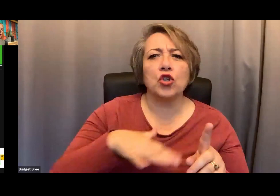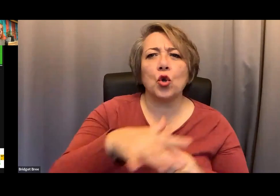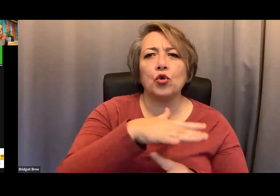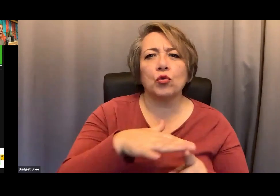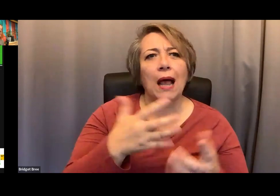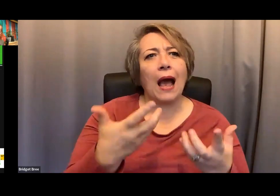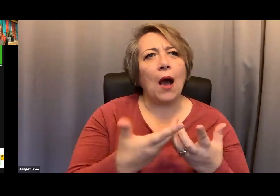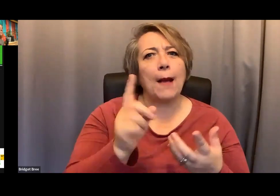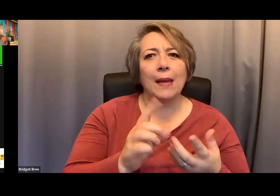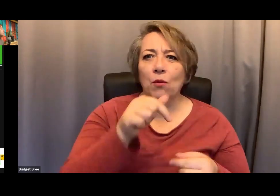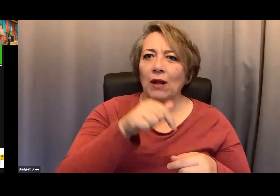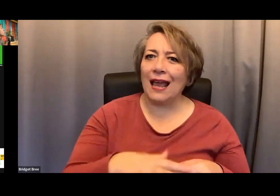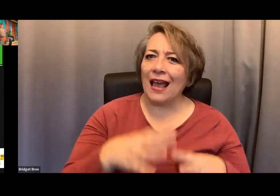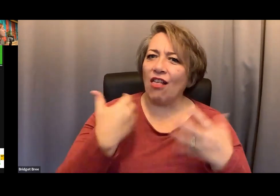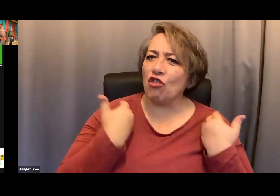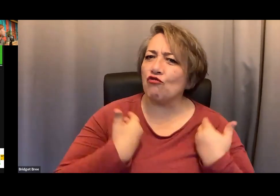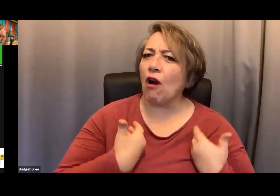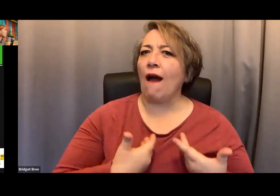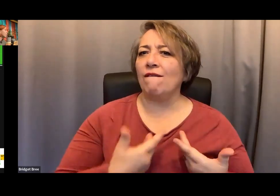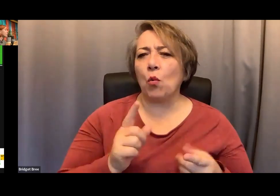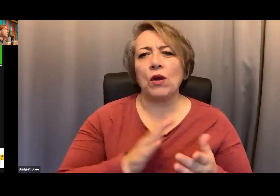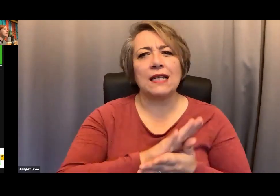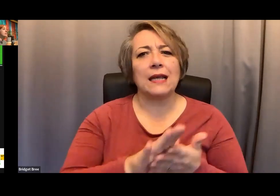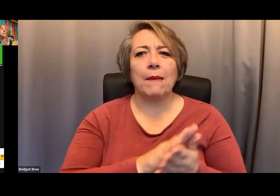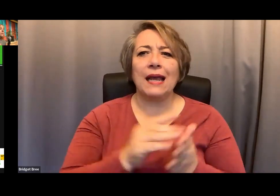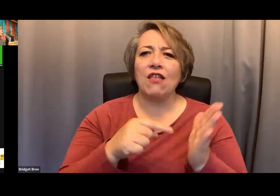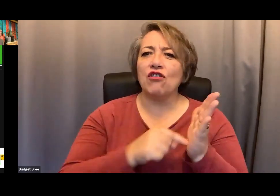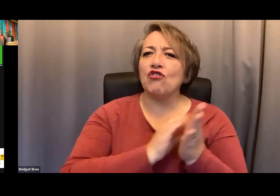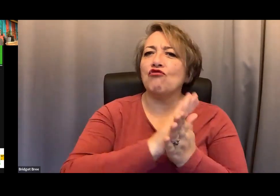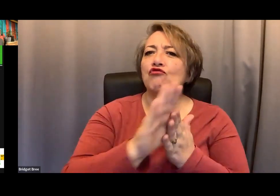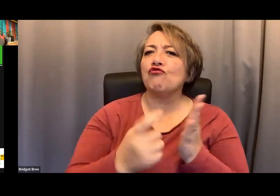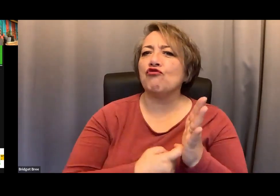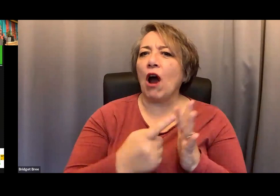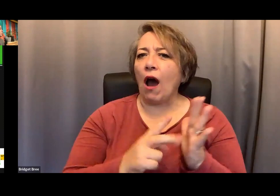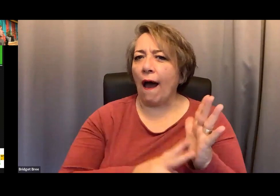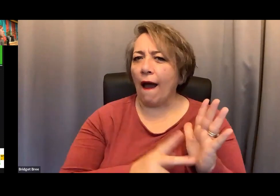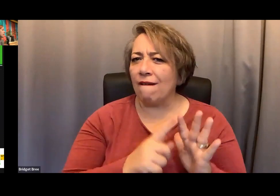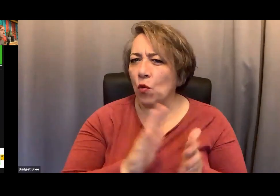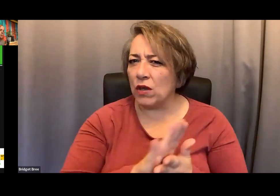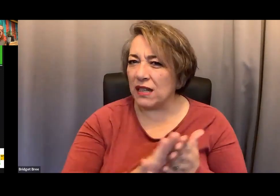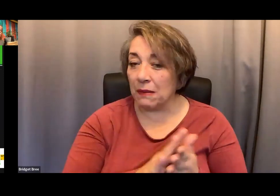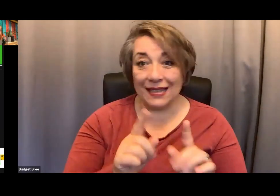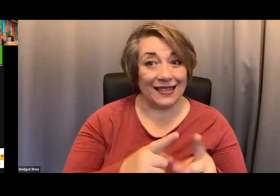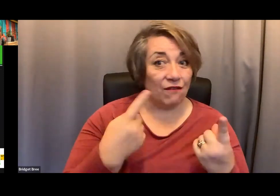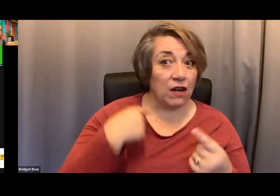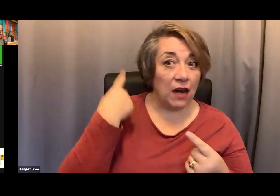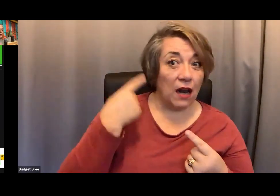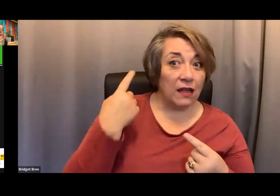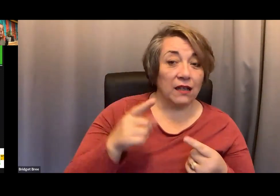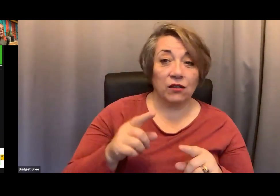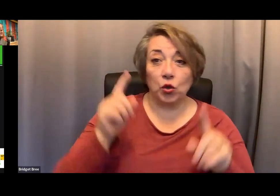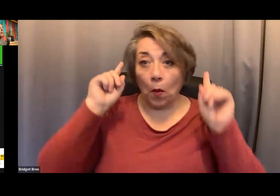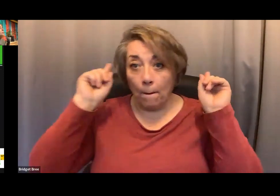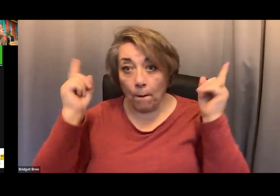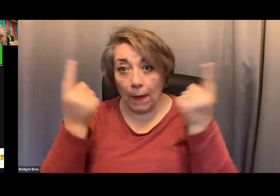thrive? What does it mean to thrive in each of our places? It's a very different thing in London, in Mexico, in Cairo.